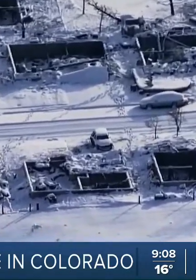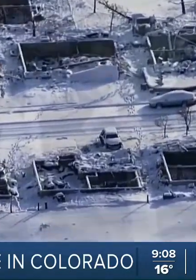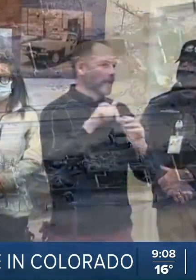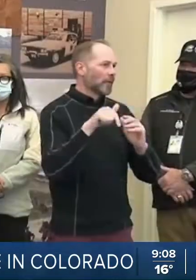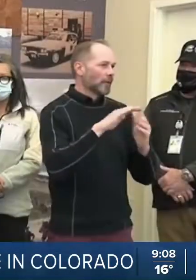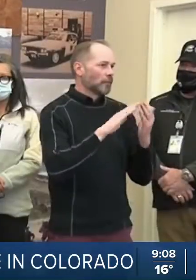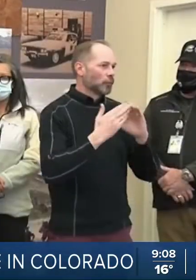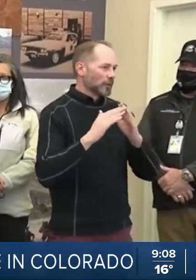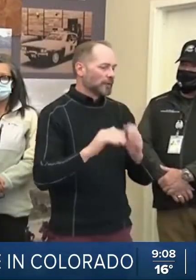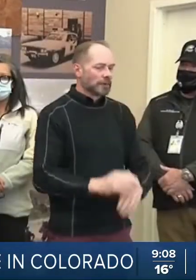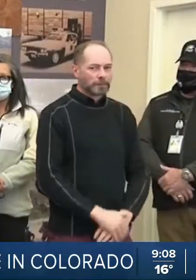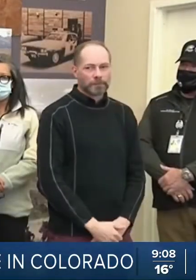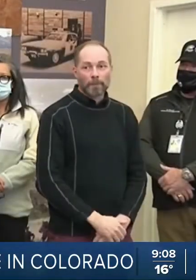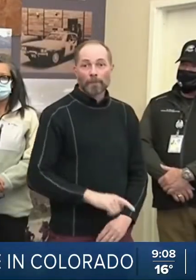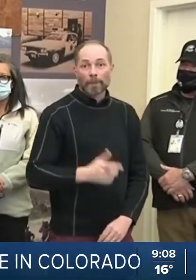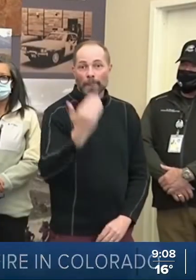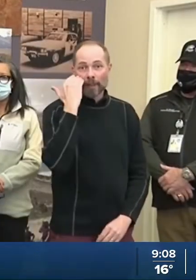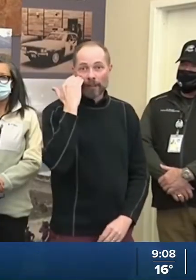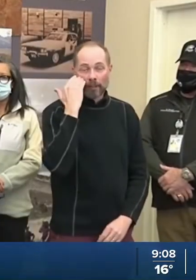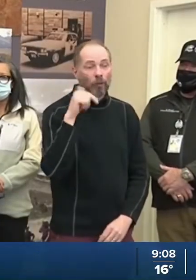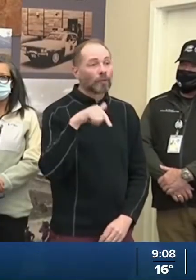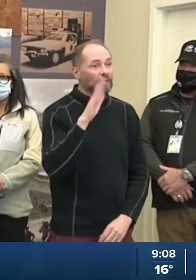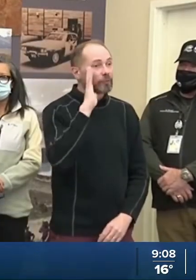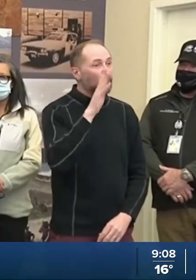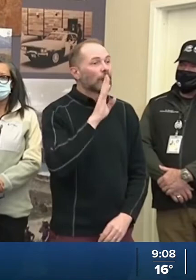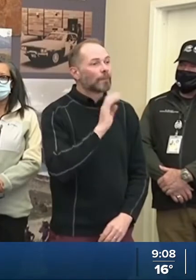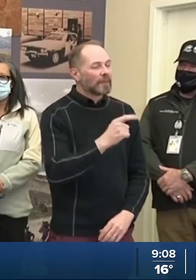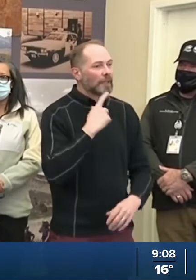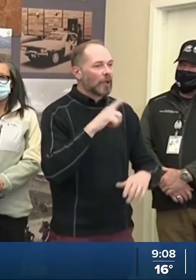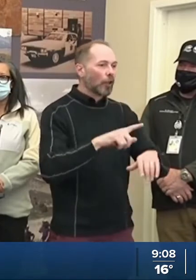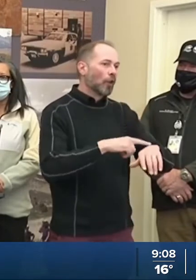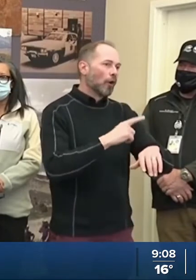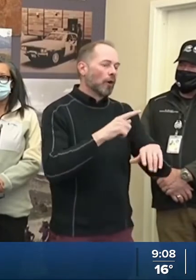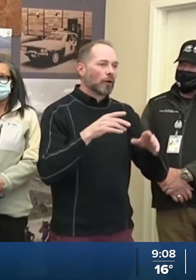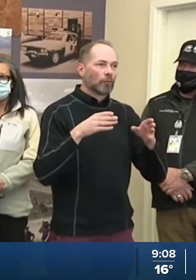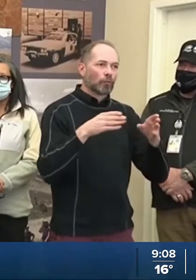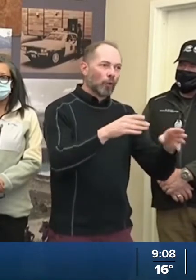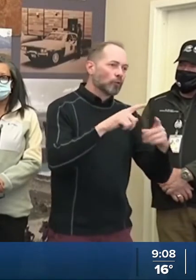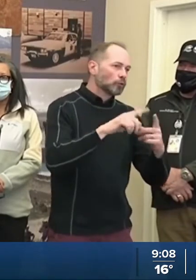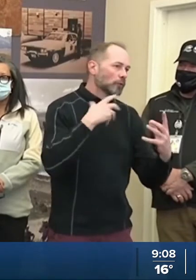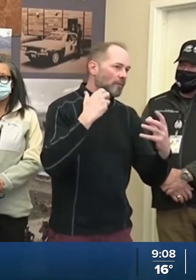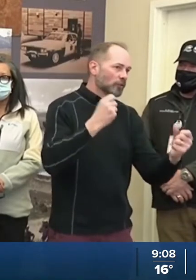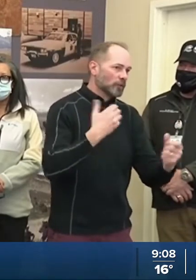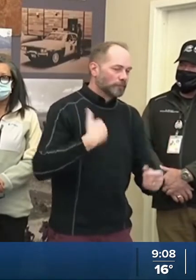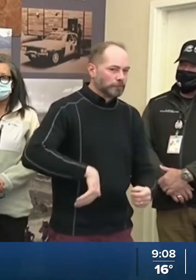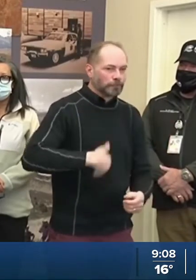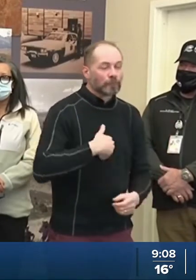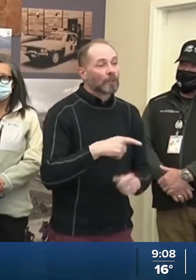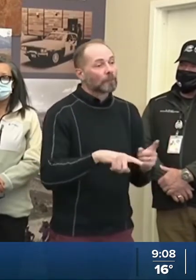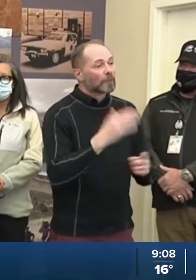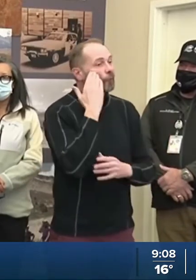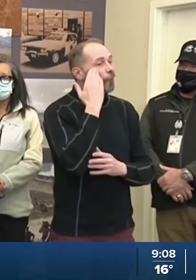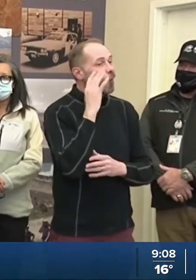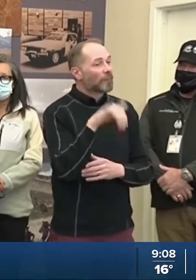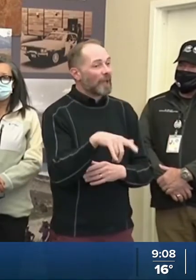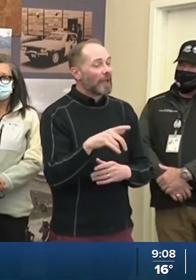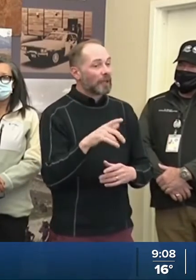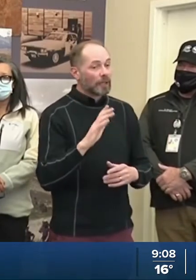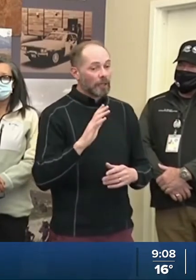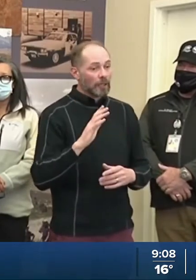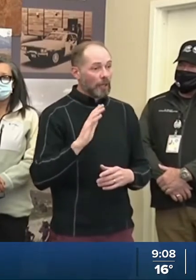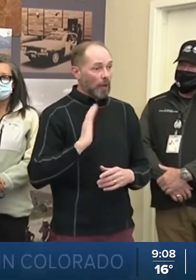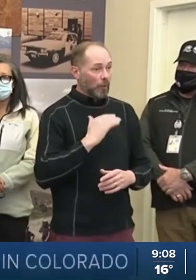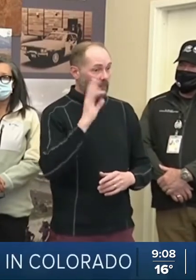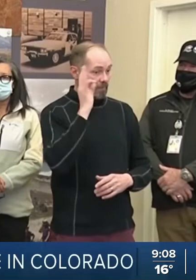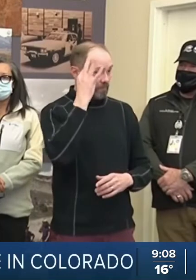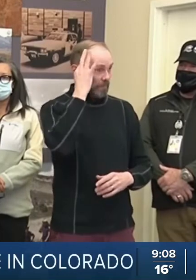strategies. This is going to be a long road to recovery, but know that the federal family, we are going to be with